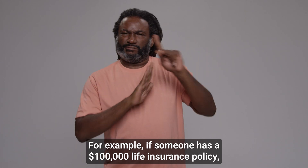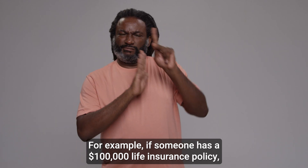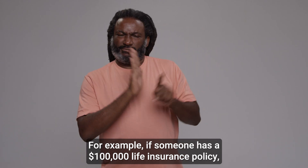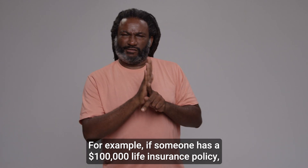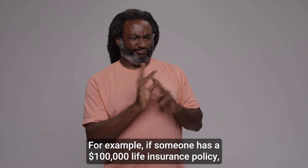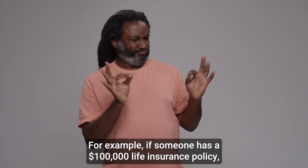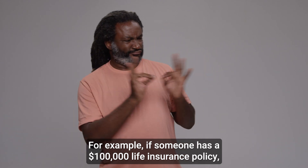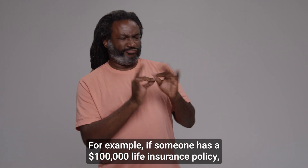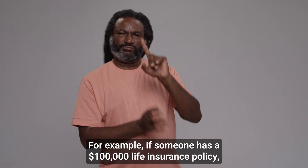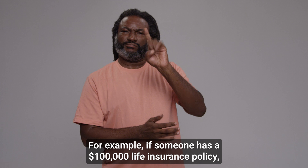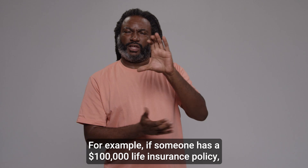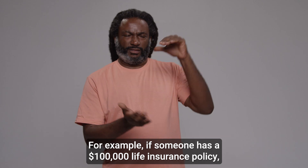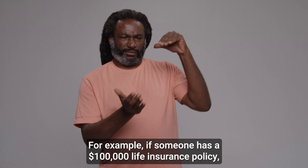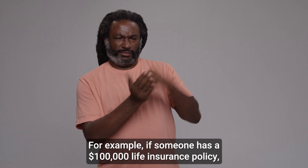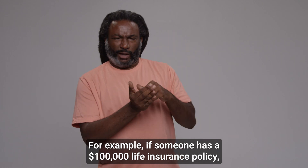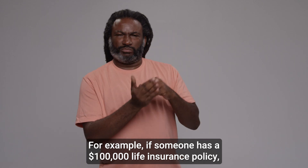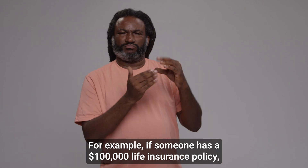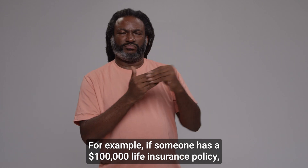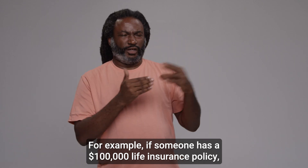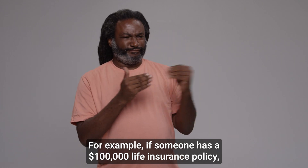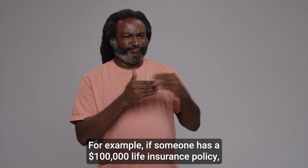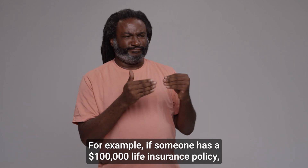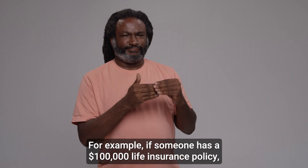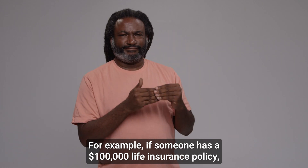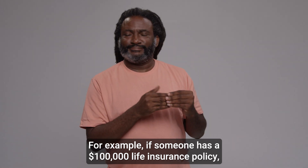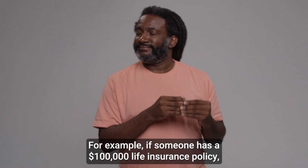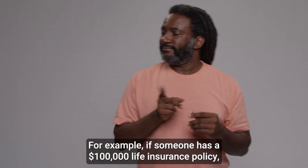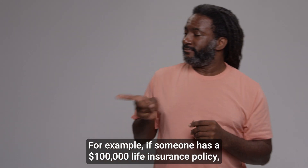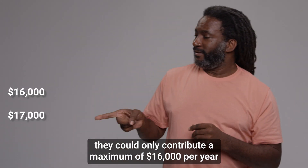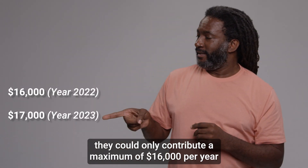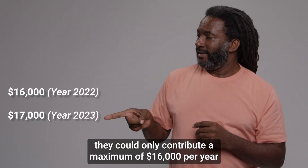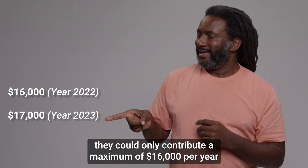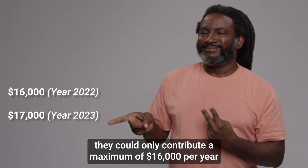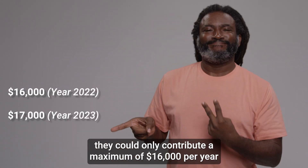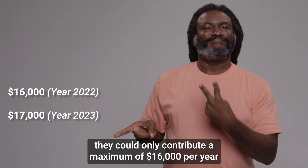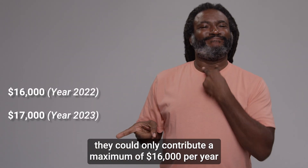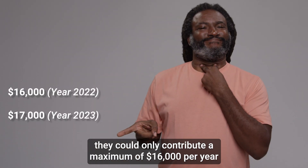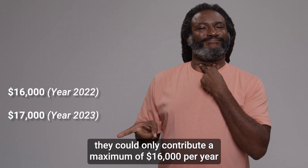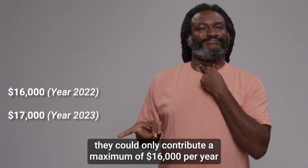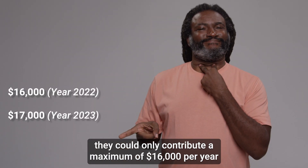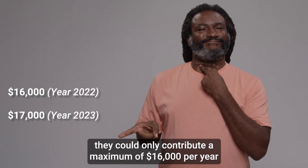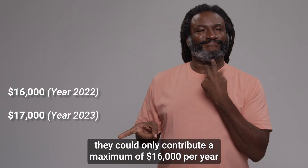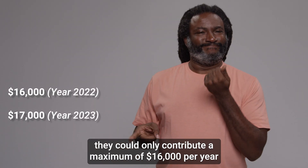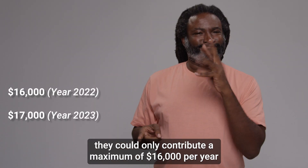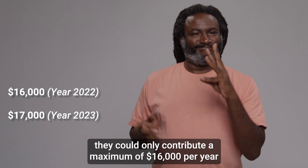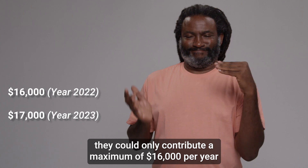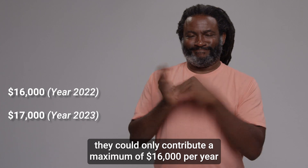life insurance policy, they could only contribute a maximum of $16,000 per year into the ABLE account but could